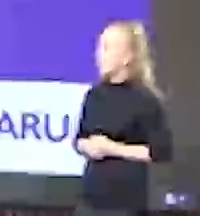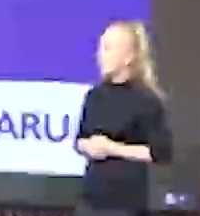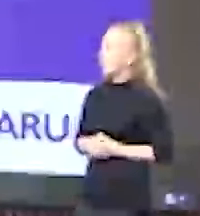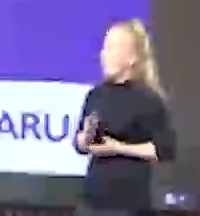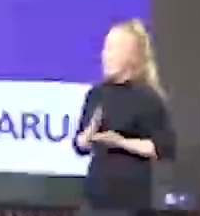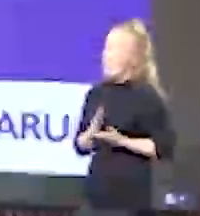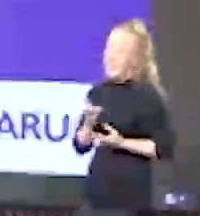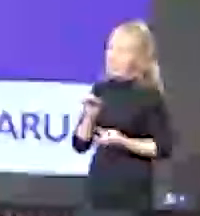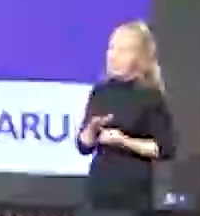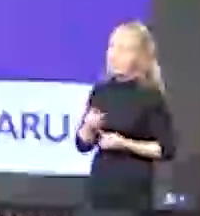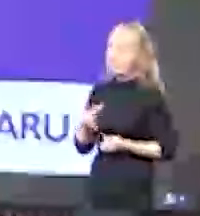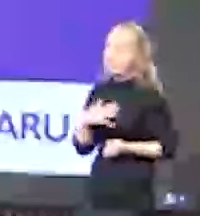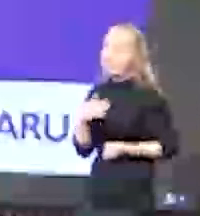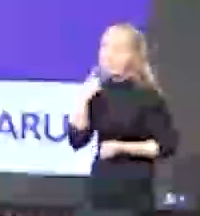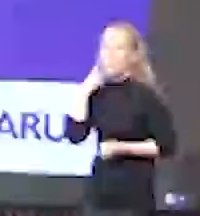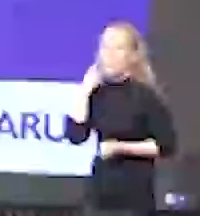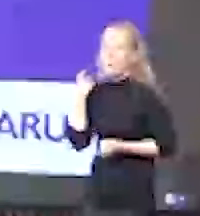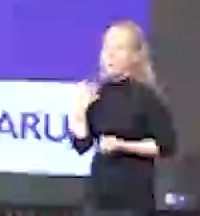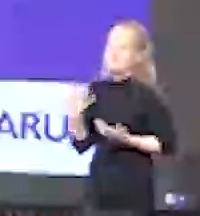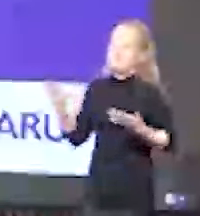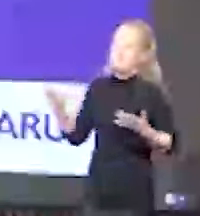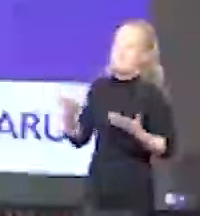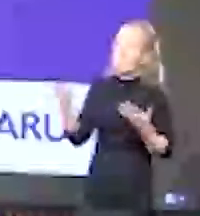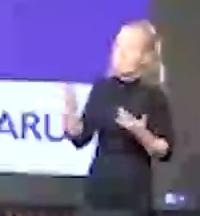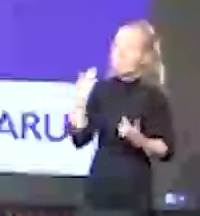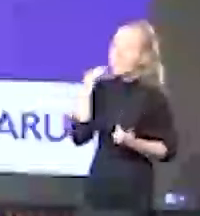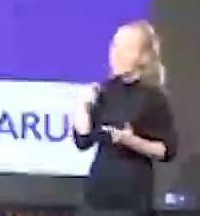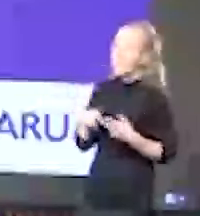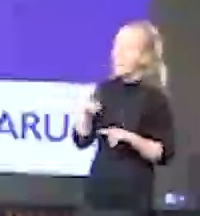It's finding, whether it's